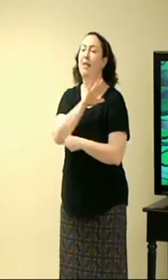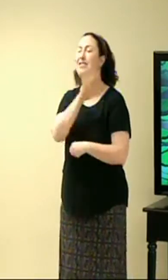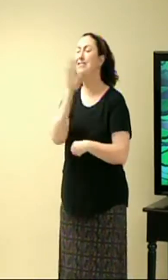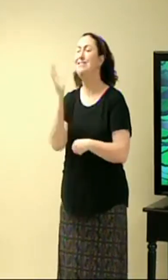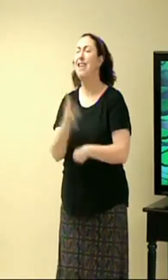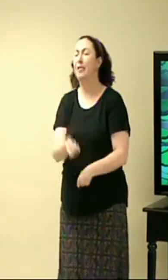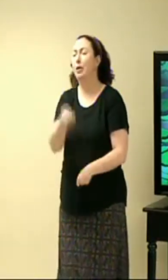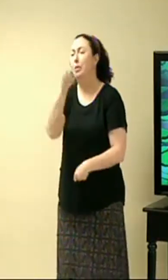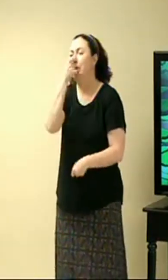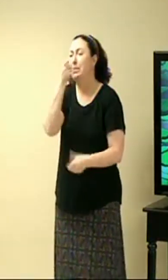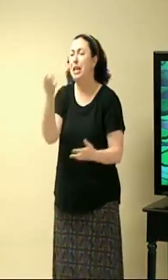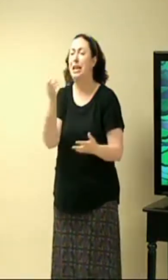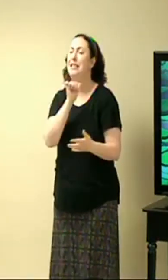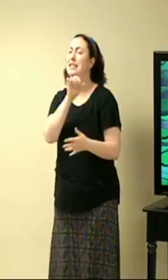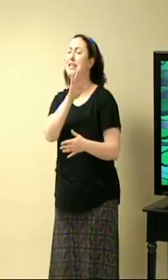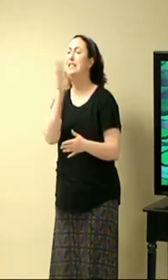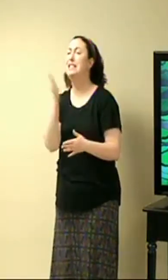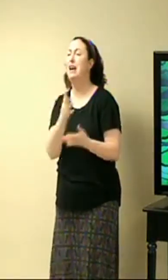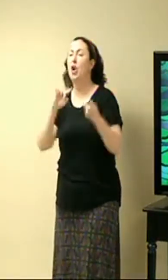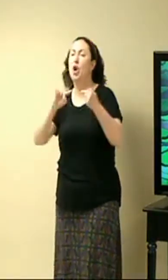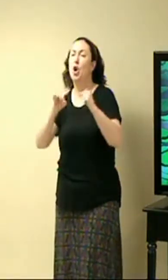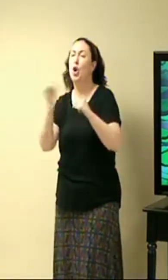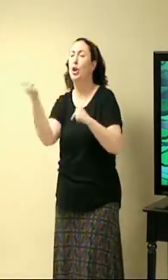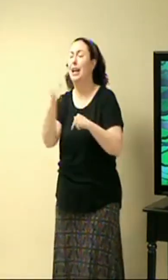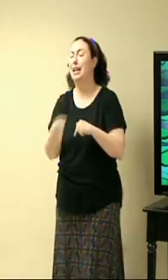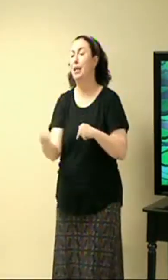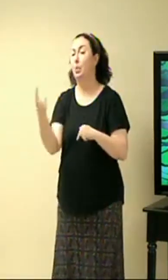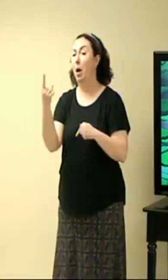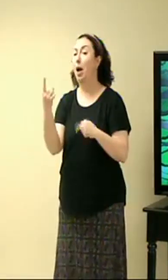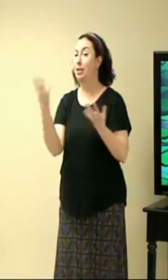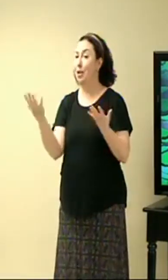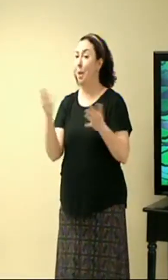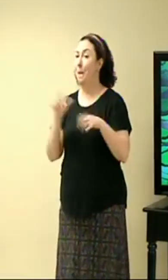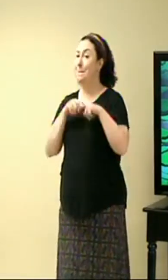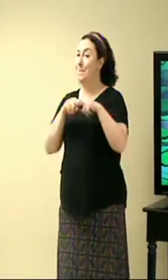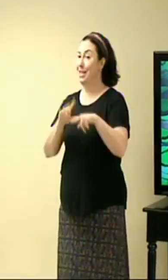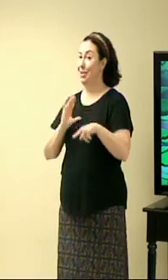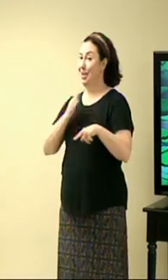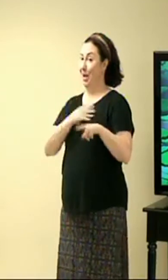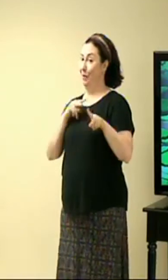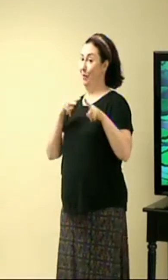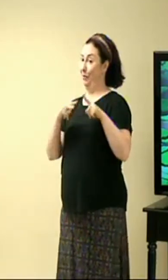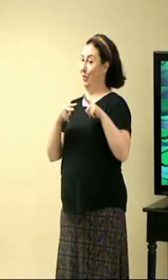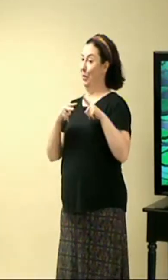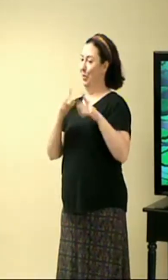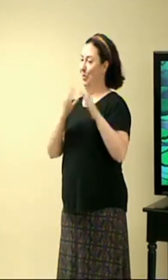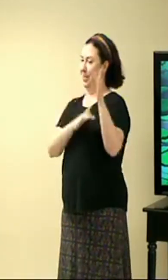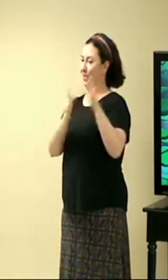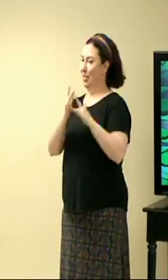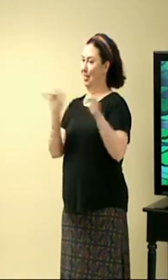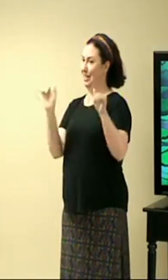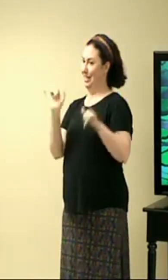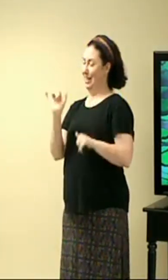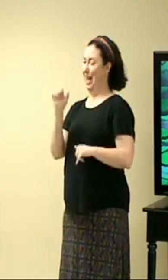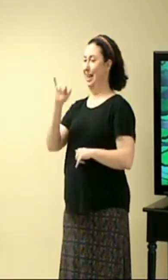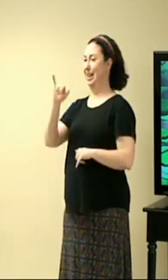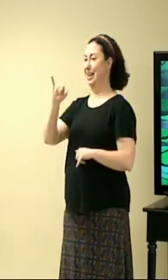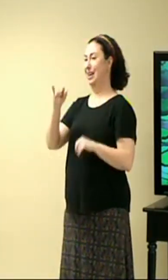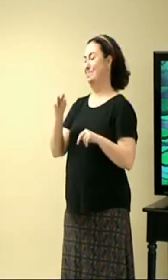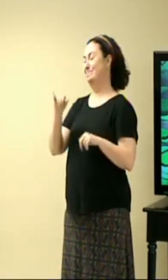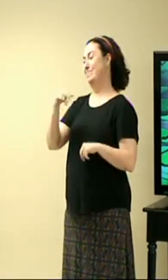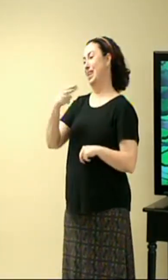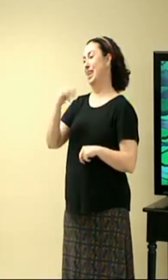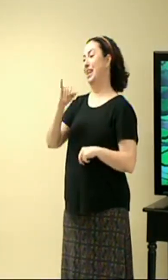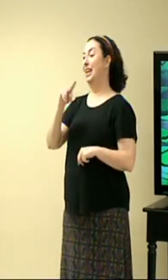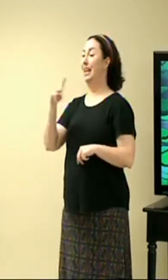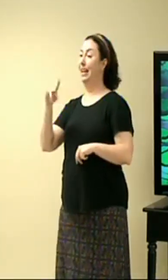into the temple. He sees what's going on. And based on our view of Jesus, we should think maybe he should do a miracle. Like we learned last